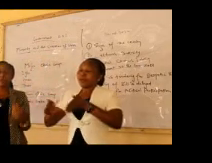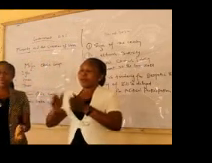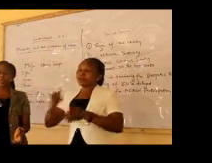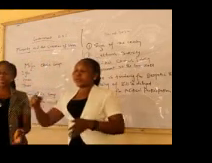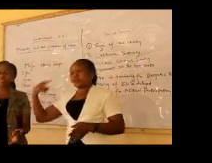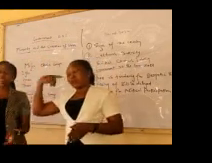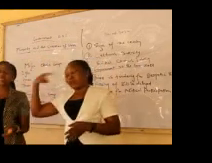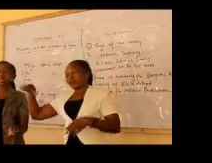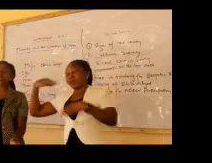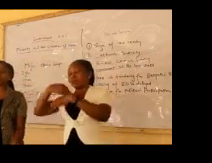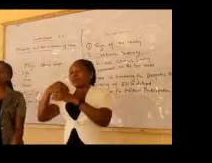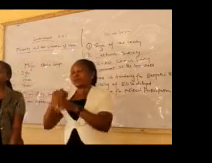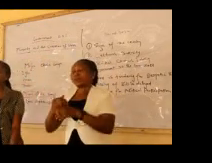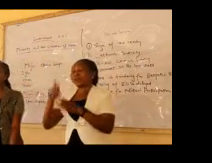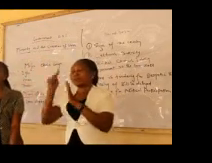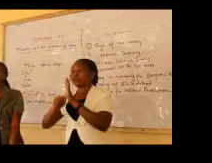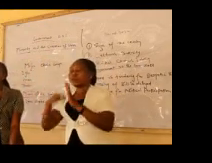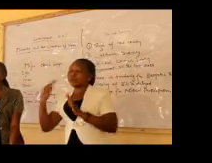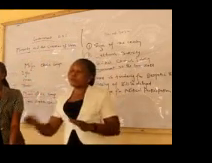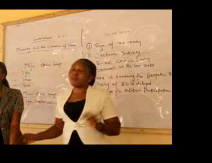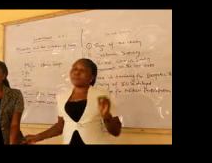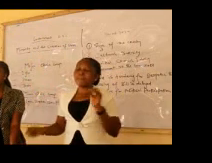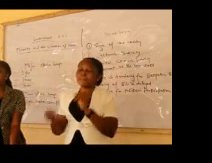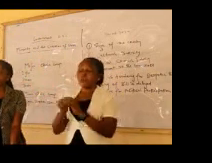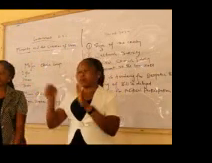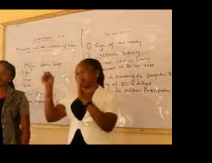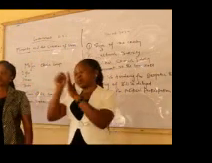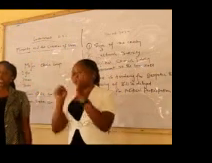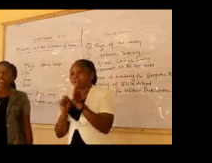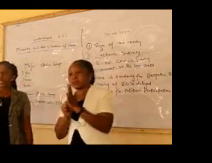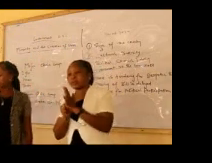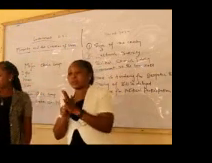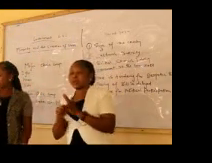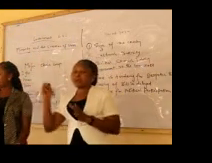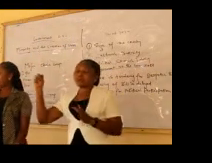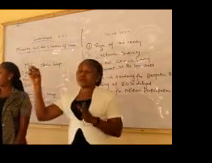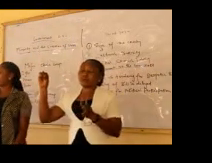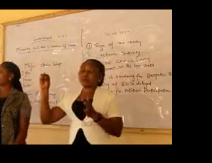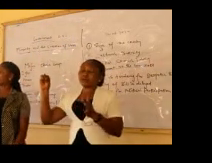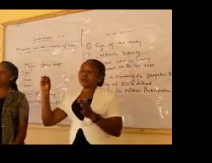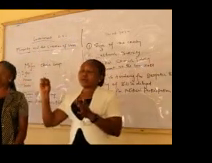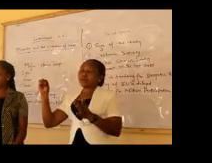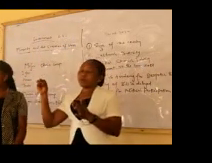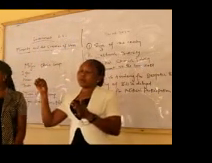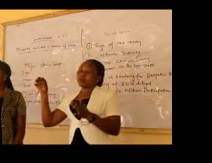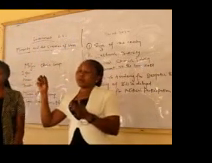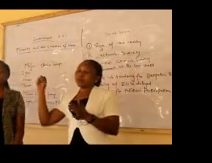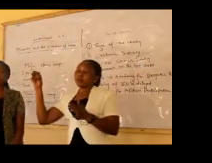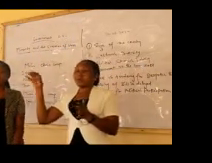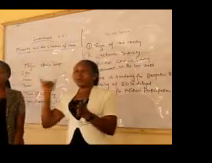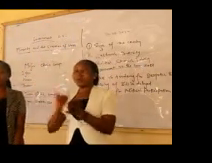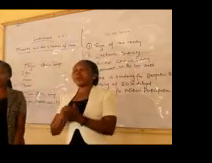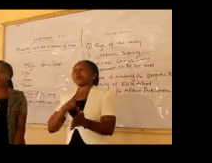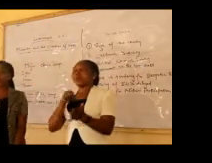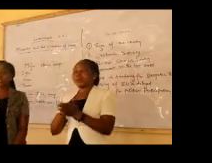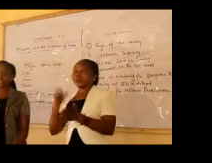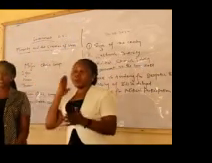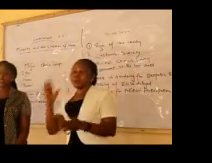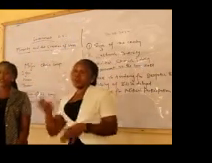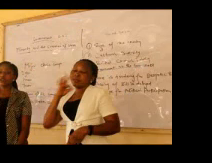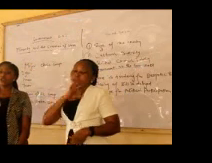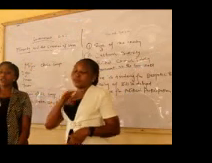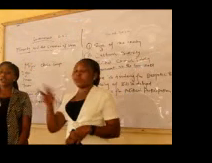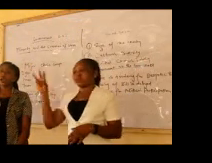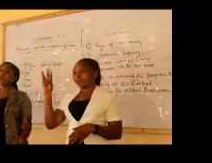be independent, and that will do will favor them. Now, because this group of people are seen as people that are less